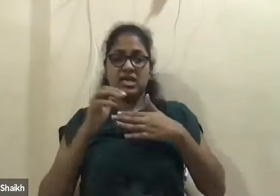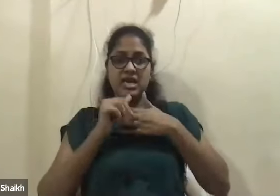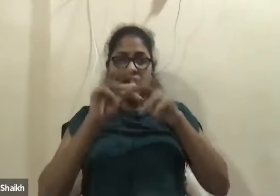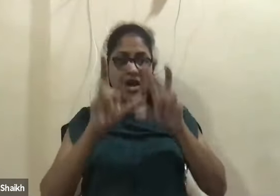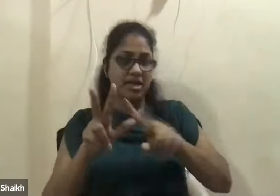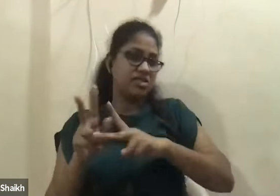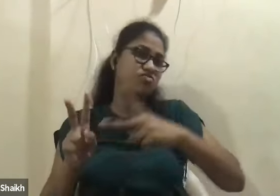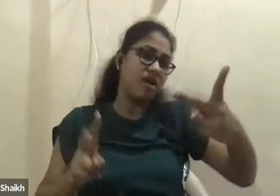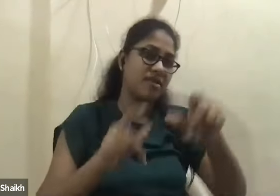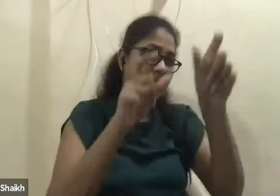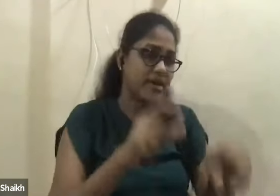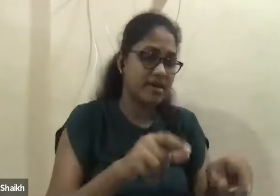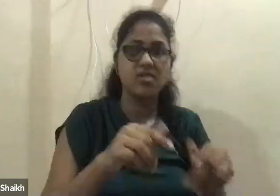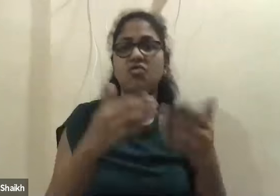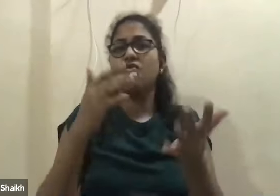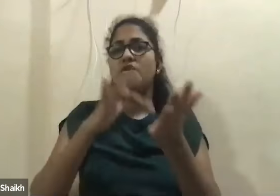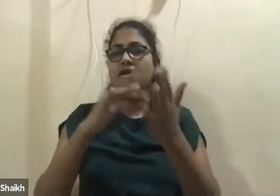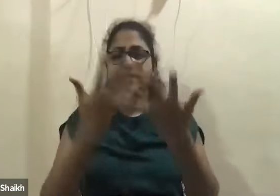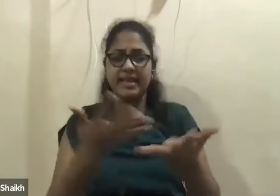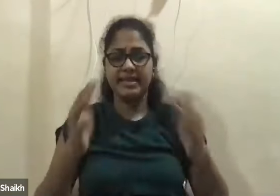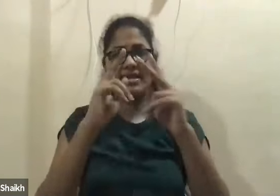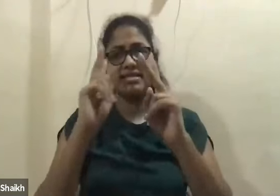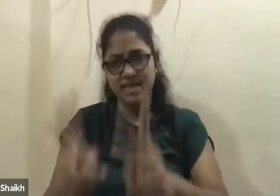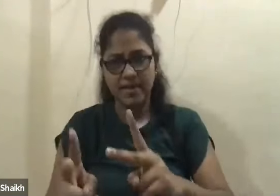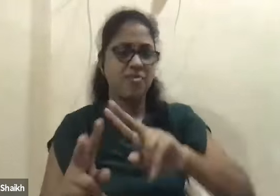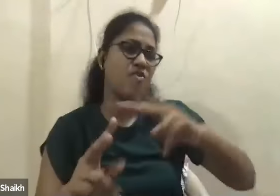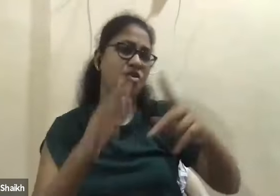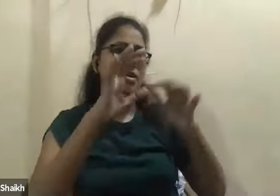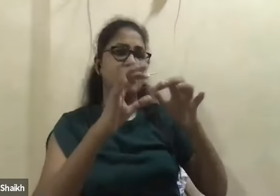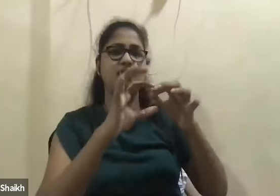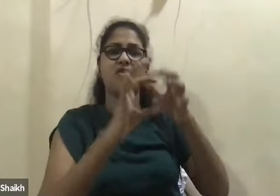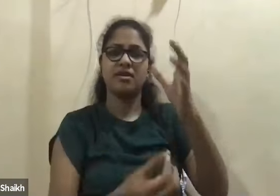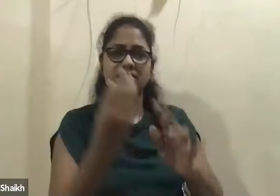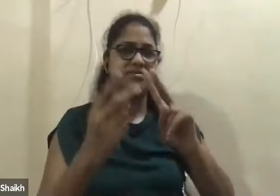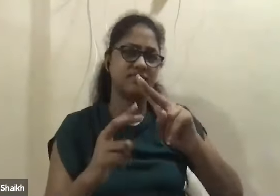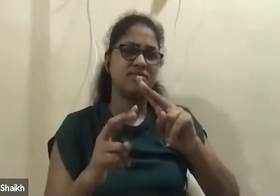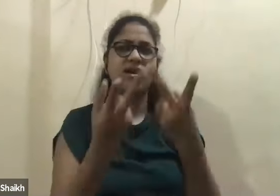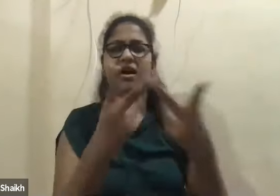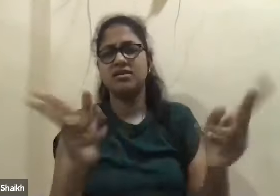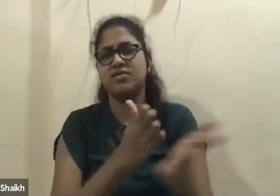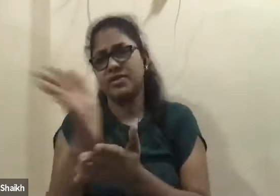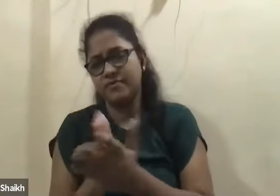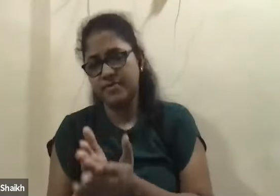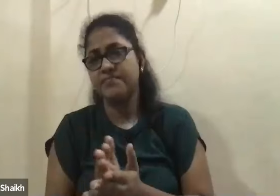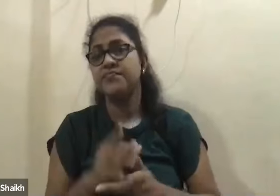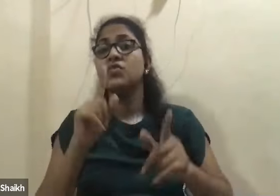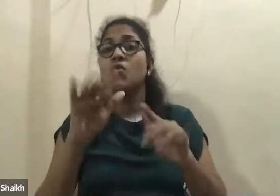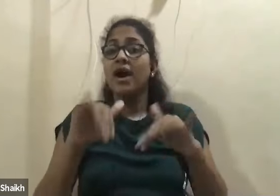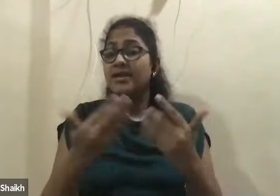one property there and trust with another set of property. Right. Something of that sort. And ideally, how should they approach the